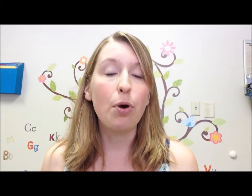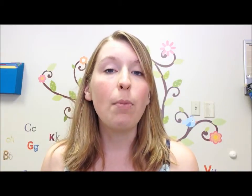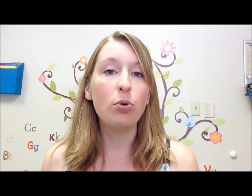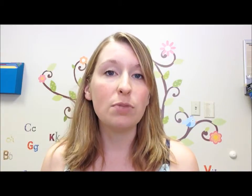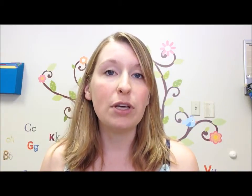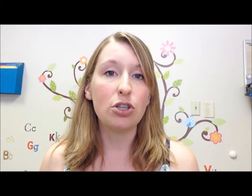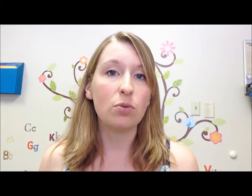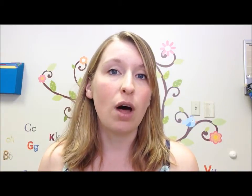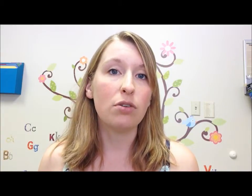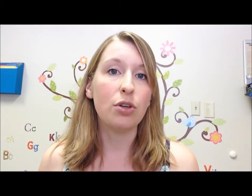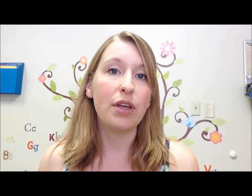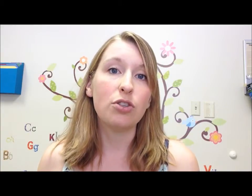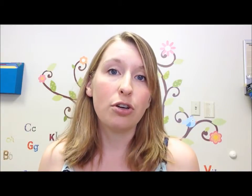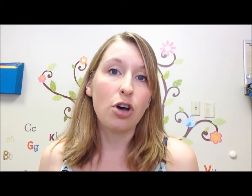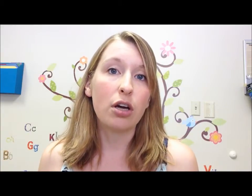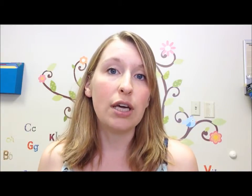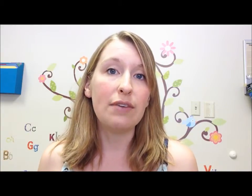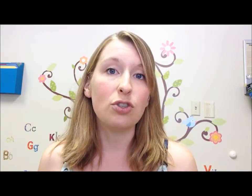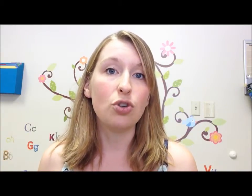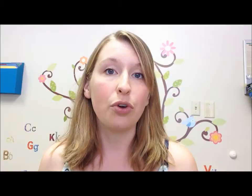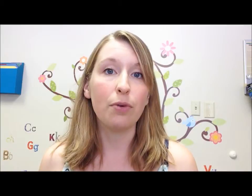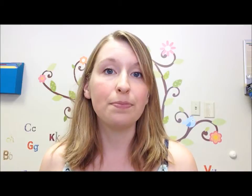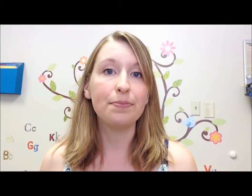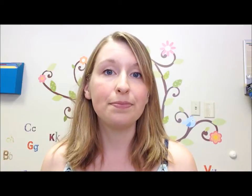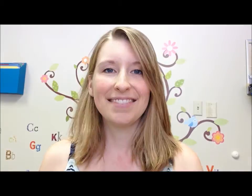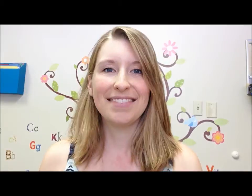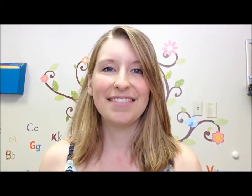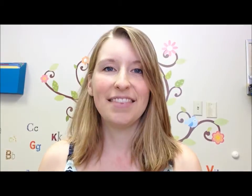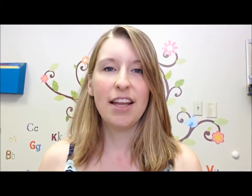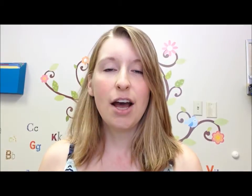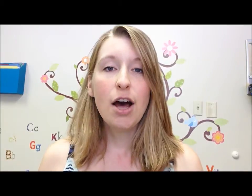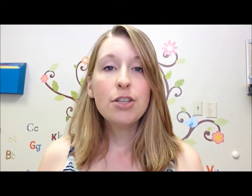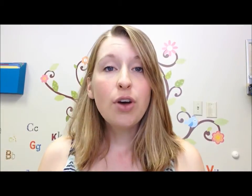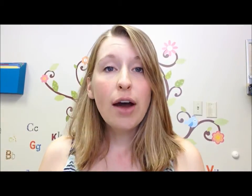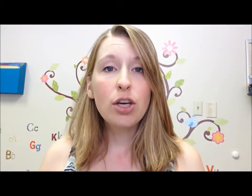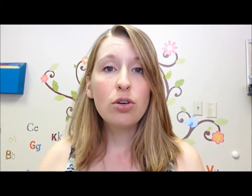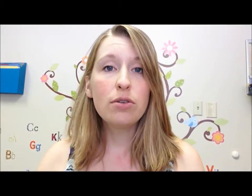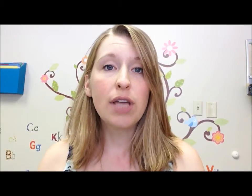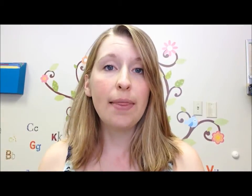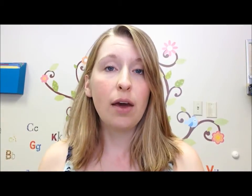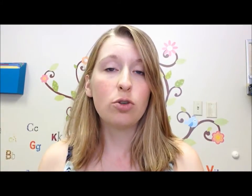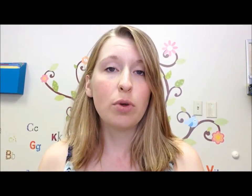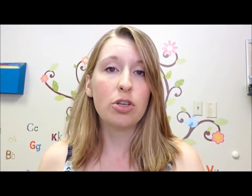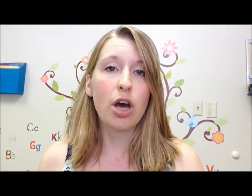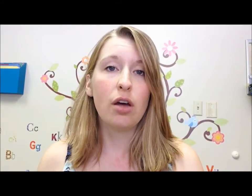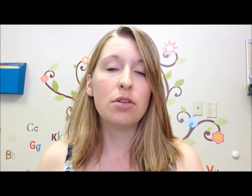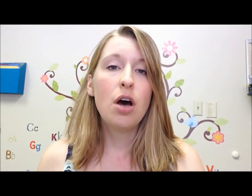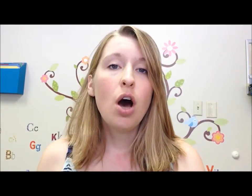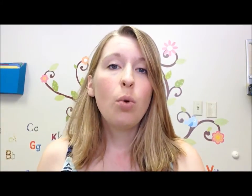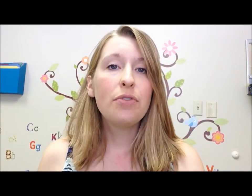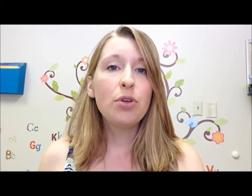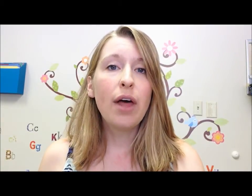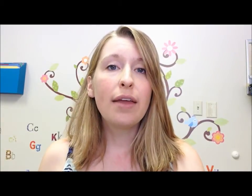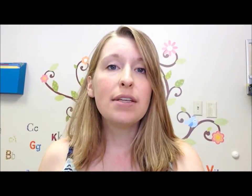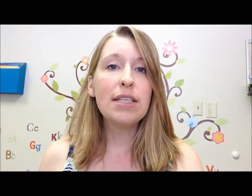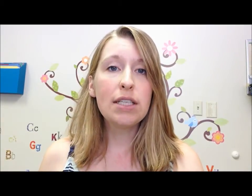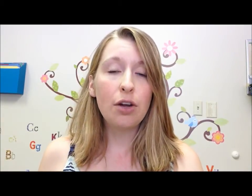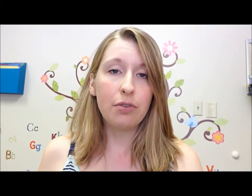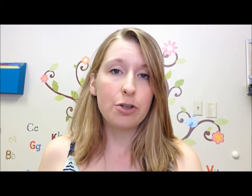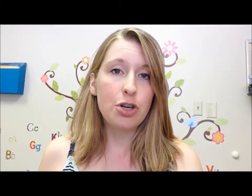promote speech as well, so they start talking even sooner. So how do you use sign language with a child? Well, if you'd like the detailed version, you